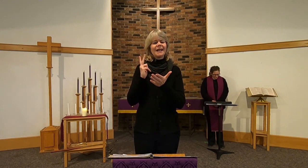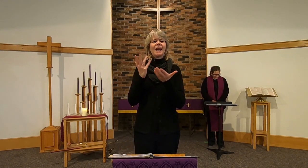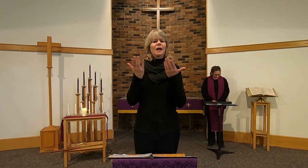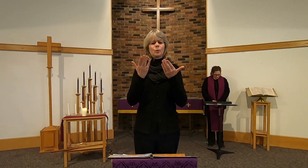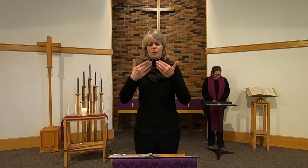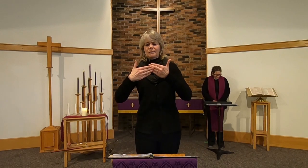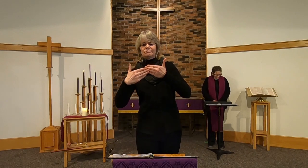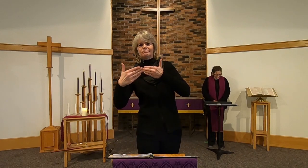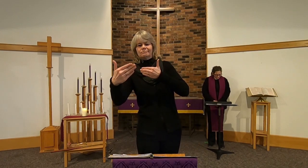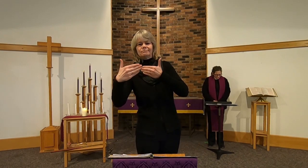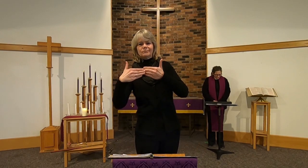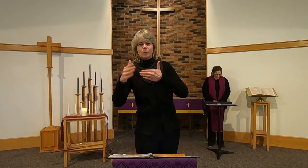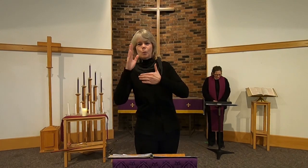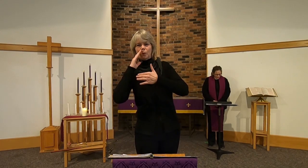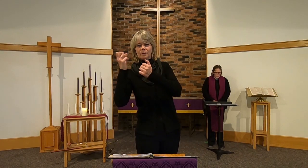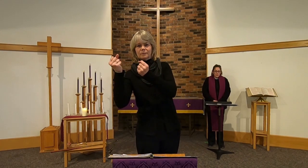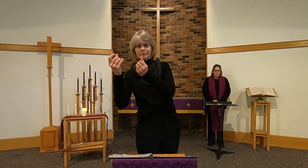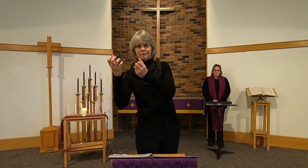we go forward.